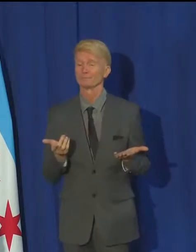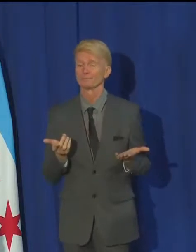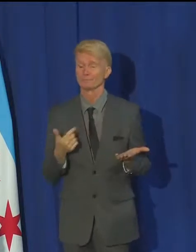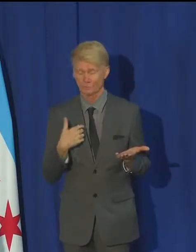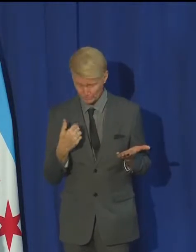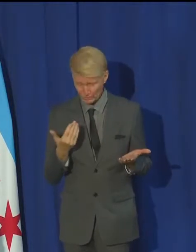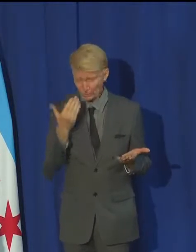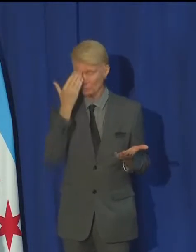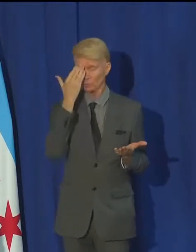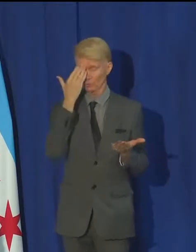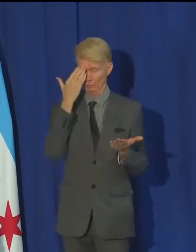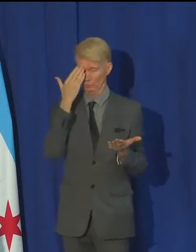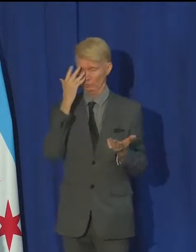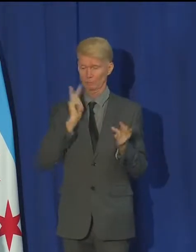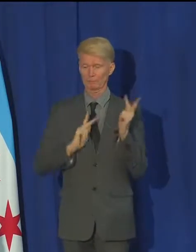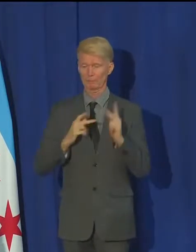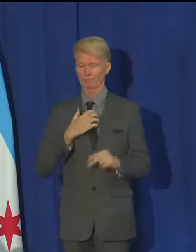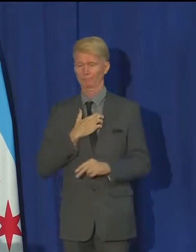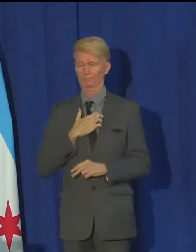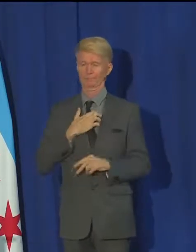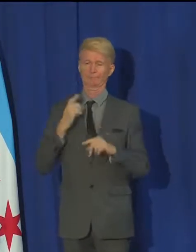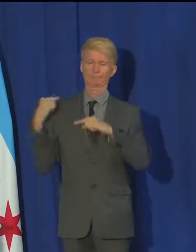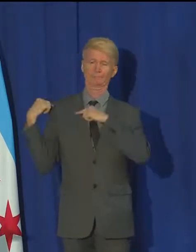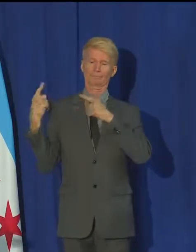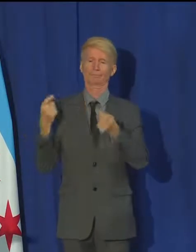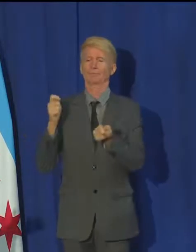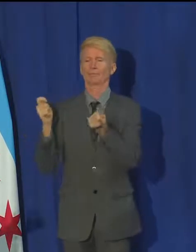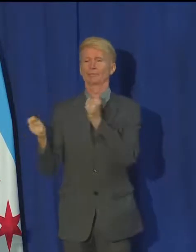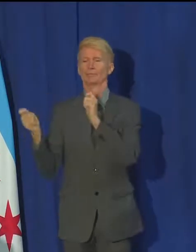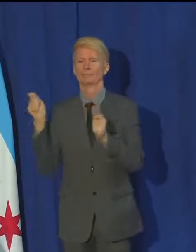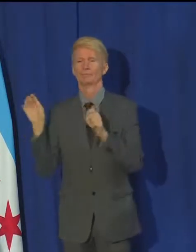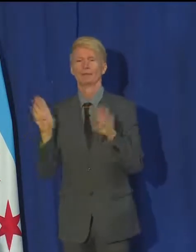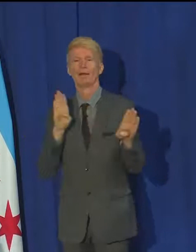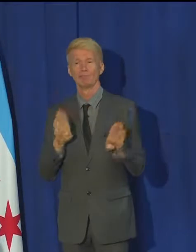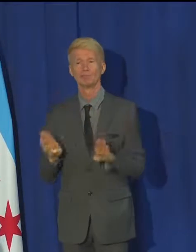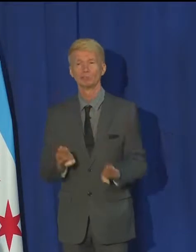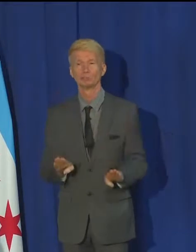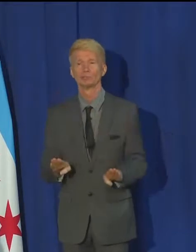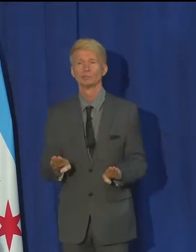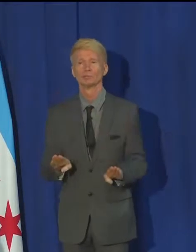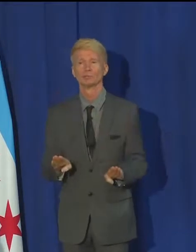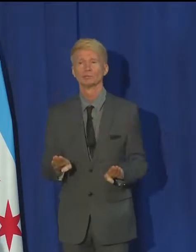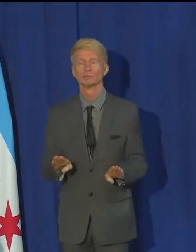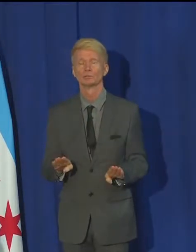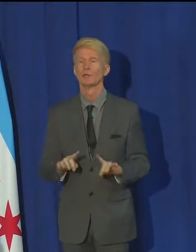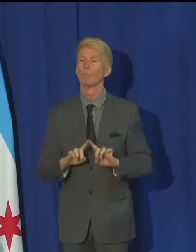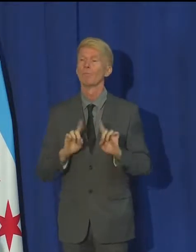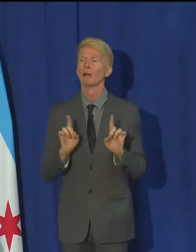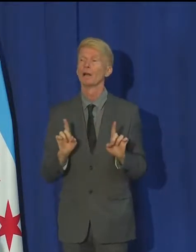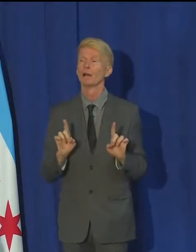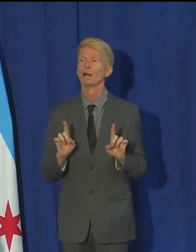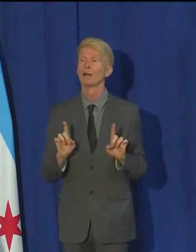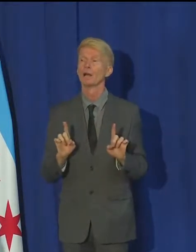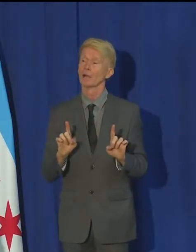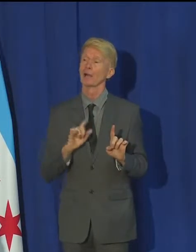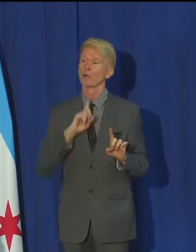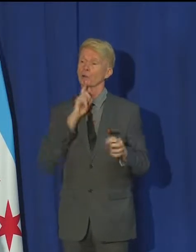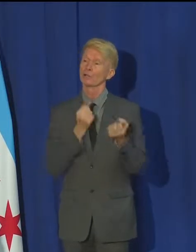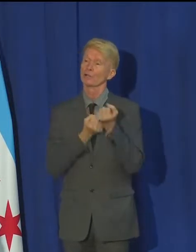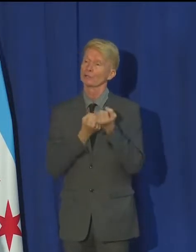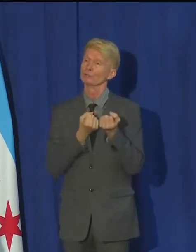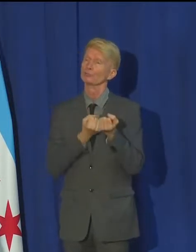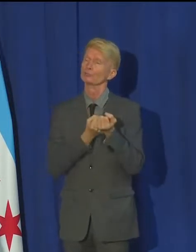is another thing that people have had to alter their behaviors for. But I would, you know,